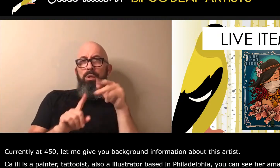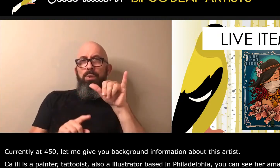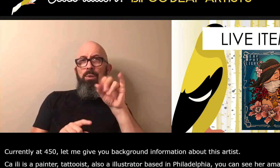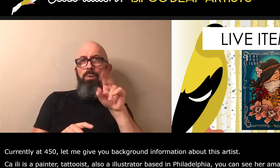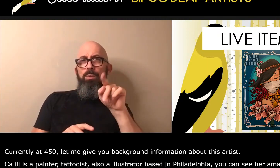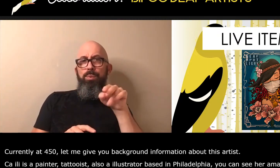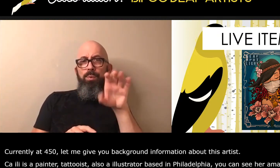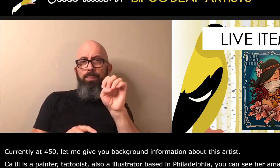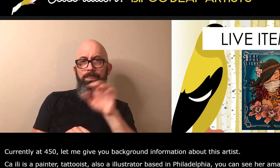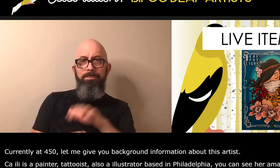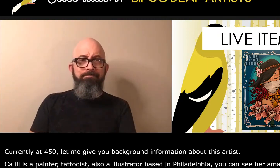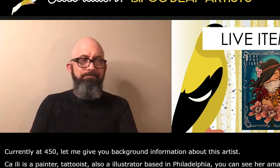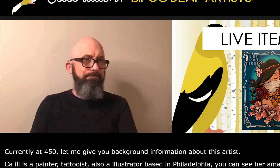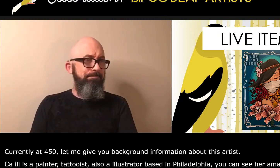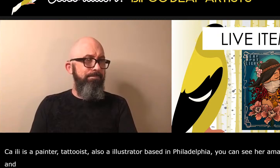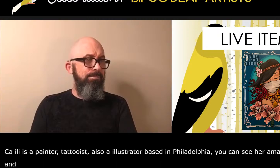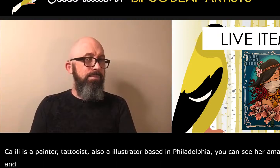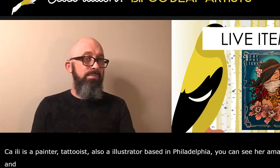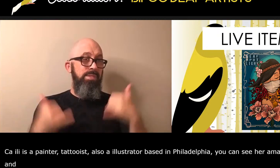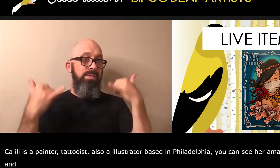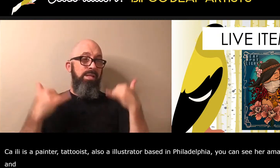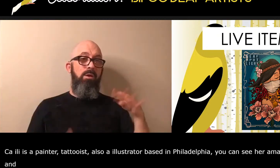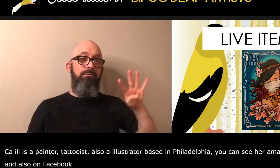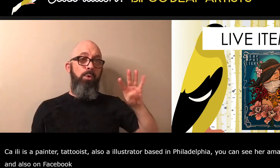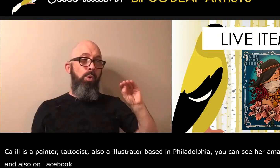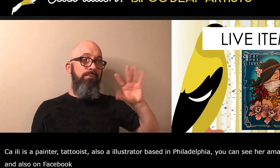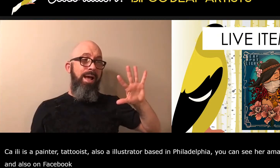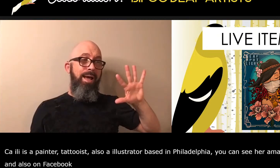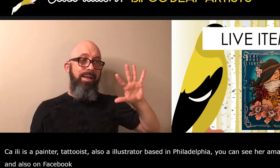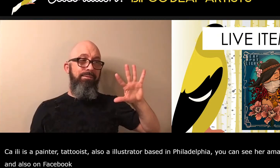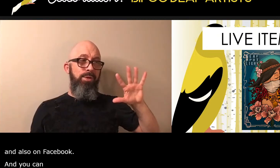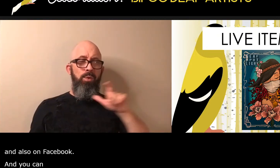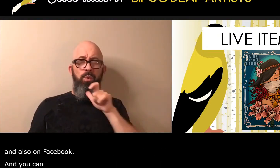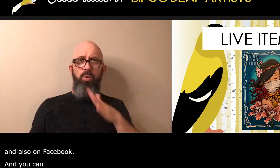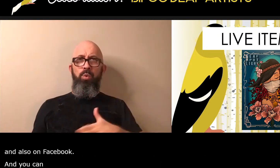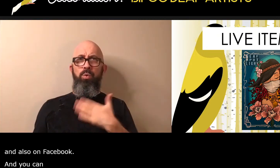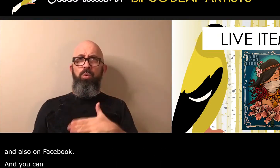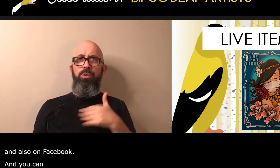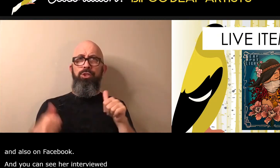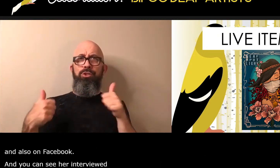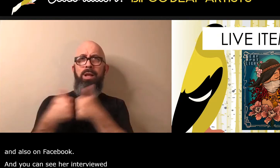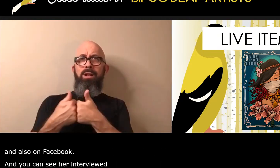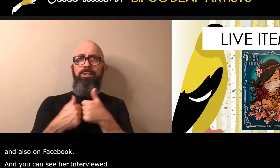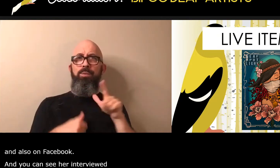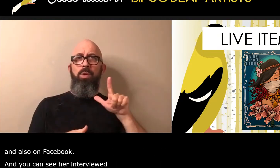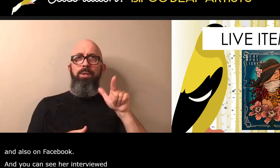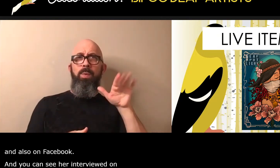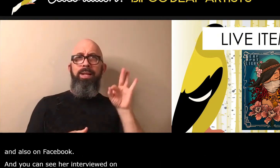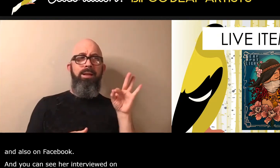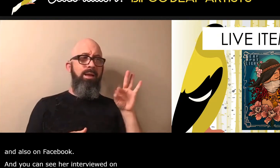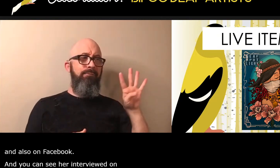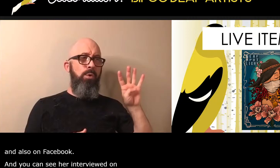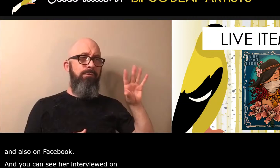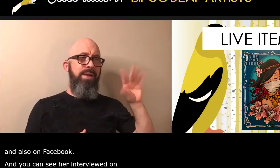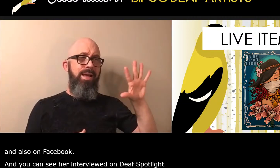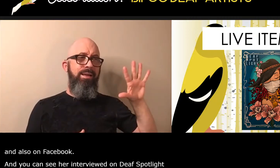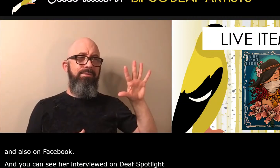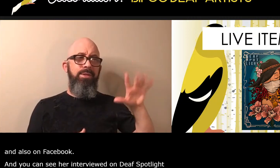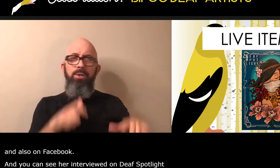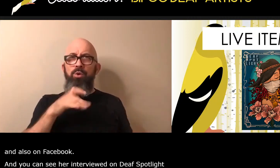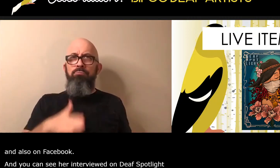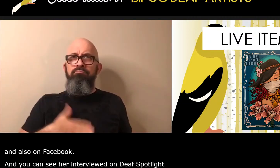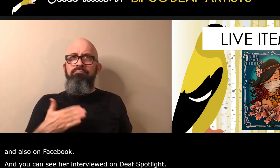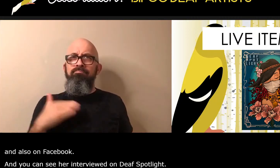and also on Facebook. And you can see her interviewed on Deaf Spotlight. We are